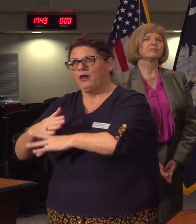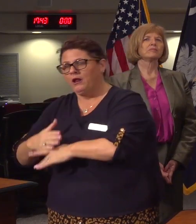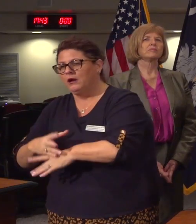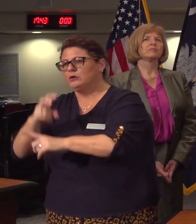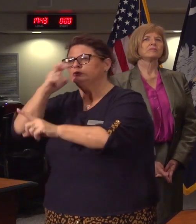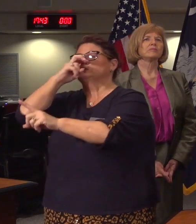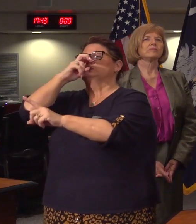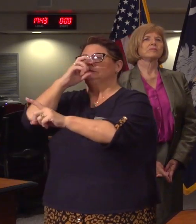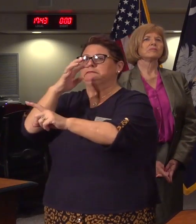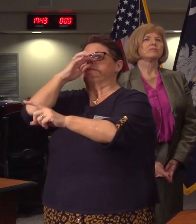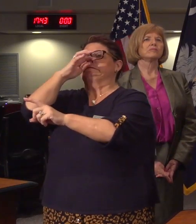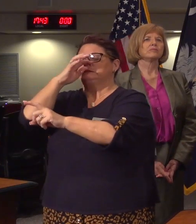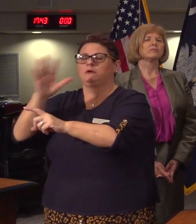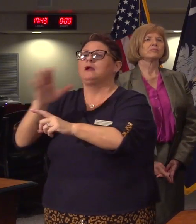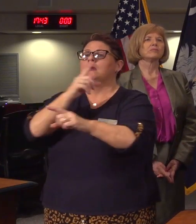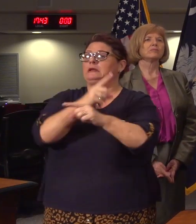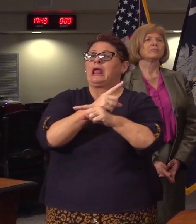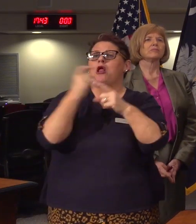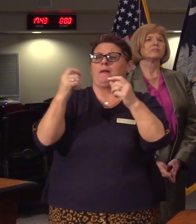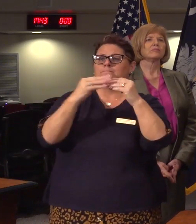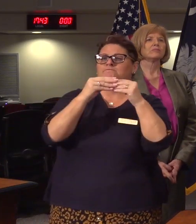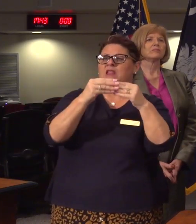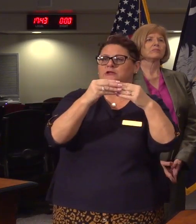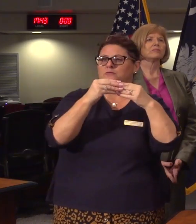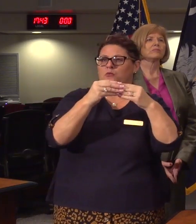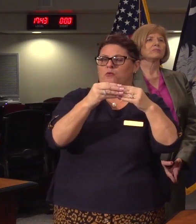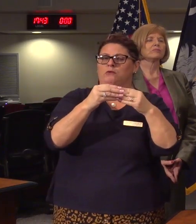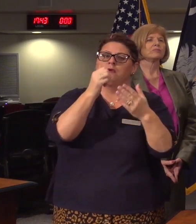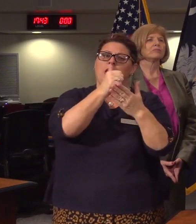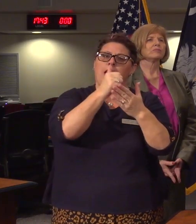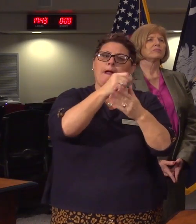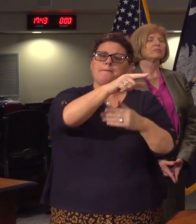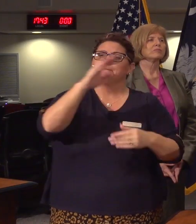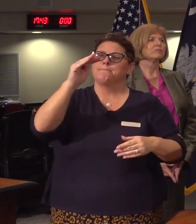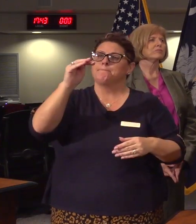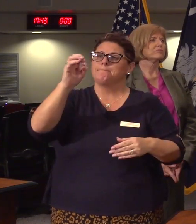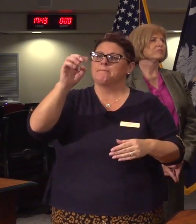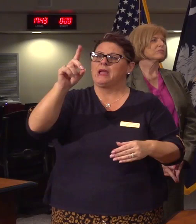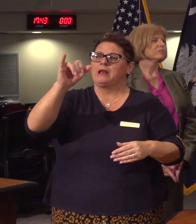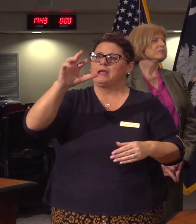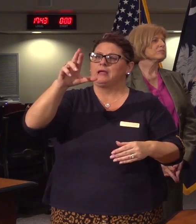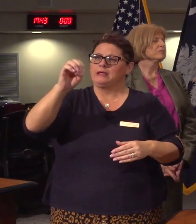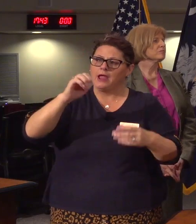flexibility will be exercised in Medicare and Medicaid and those types of federal